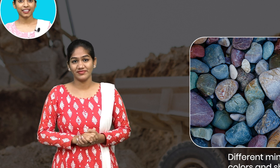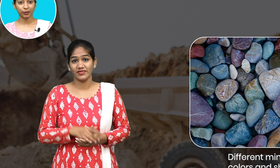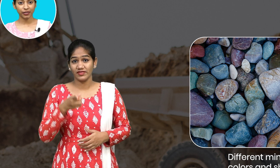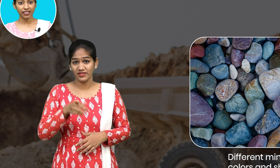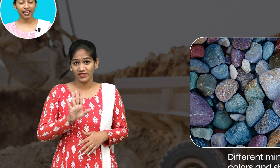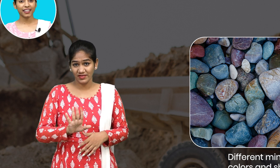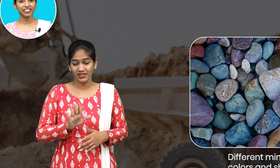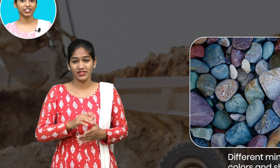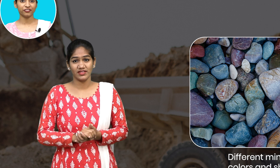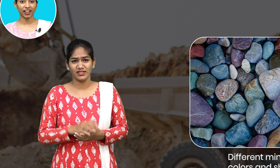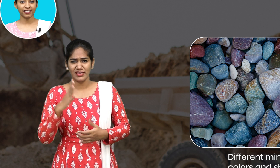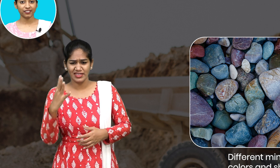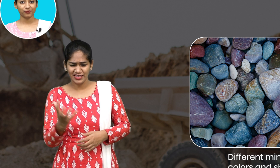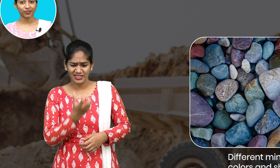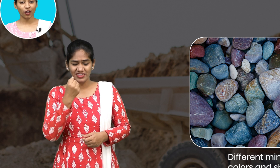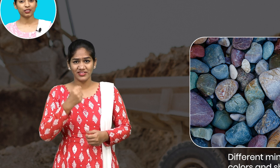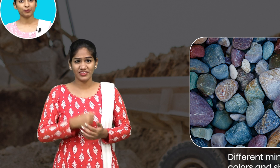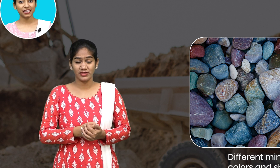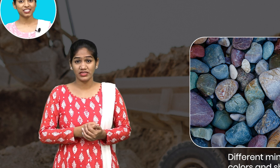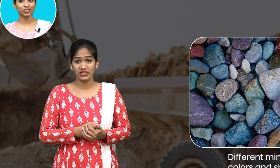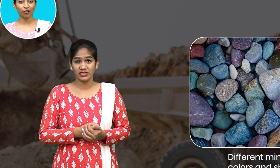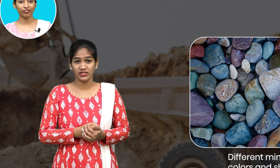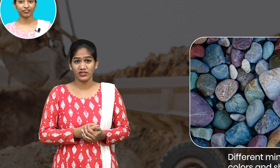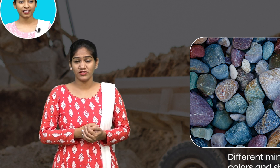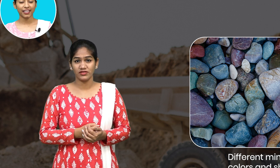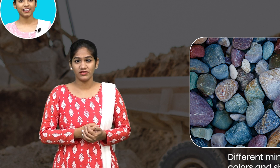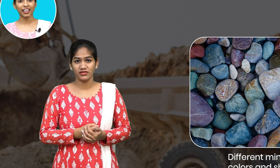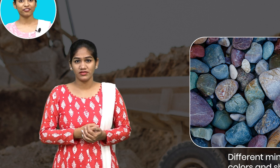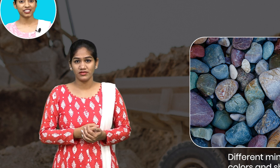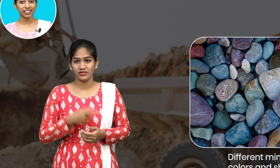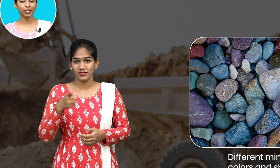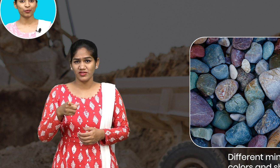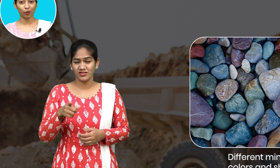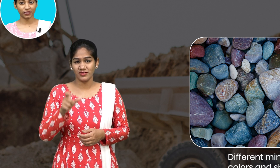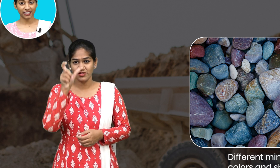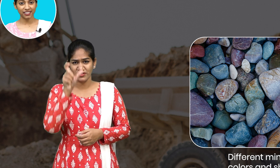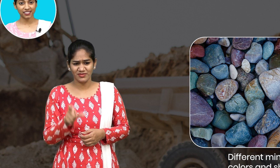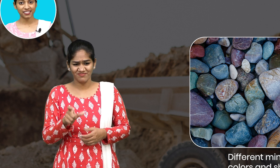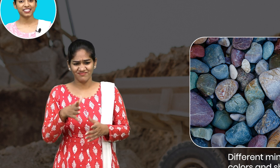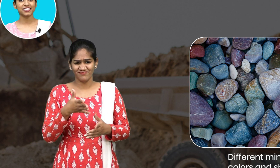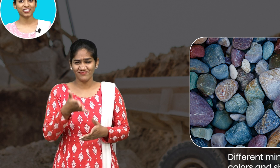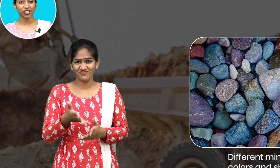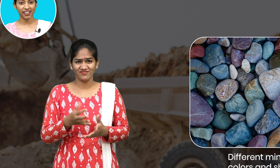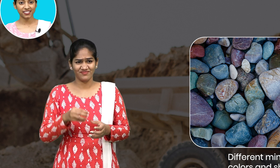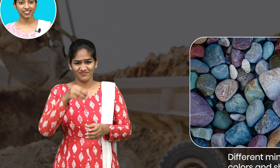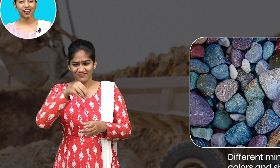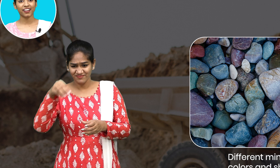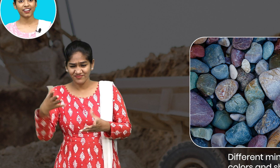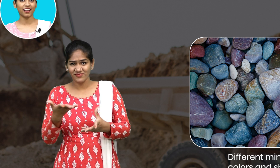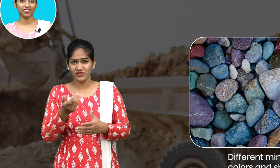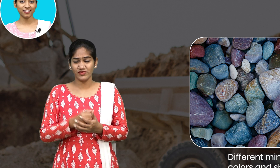They can be identified on the basis of their physical properties such